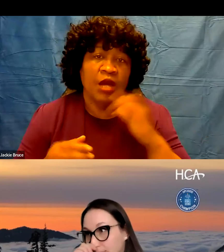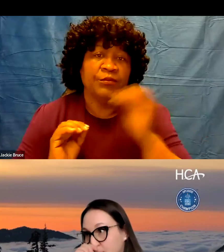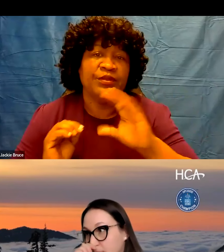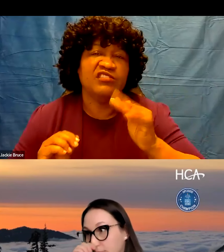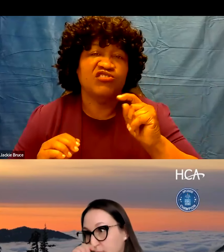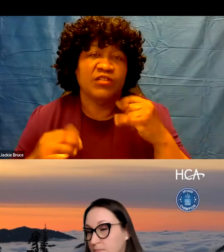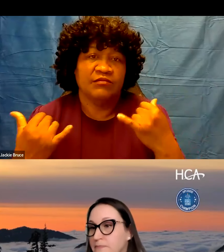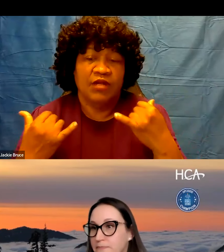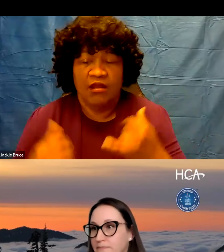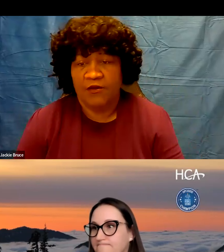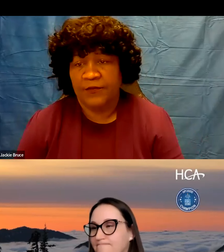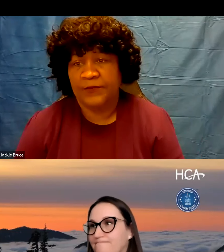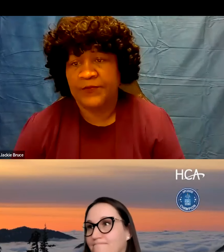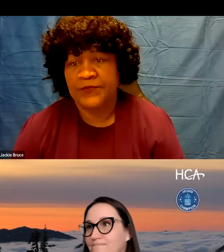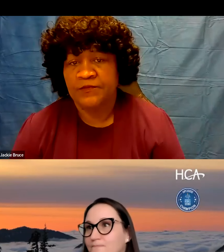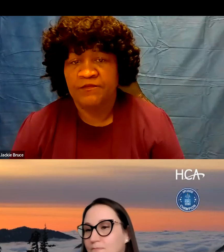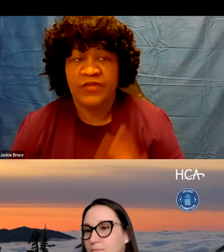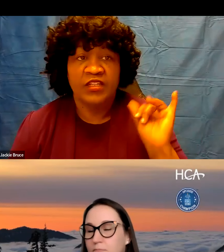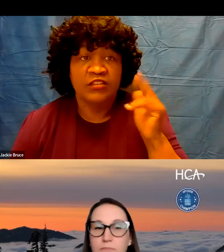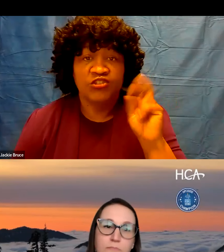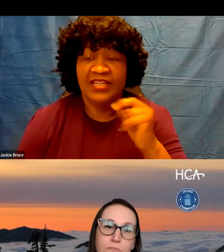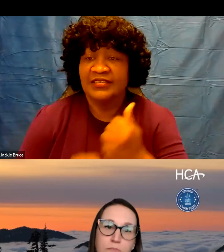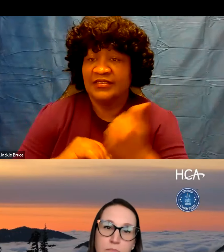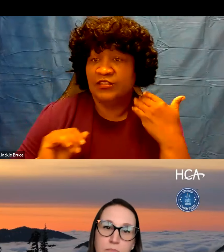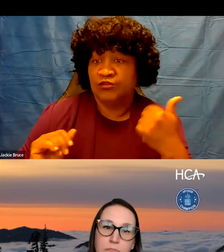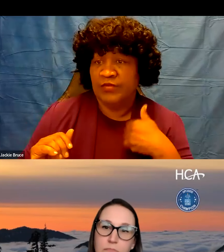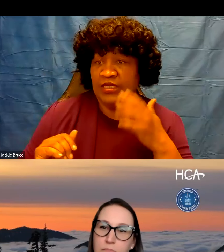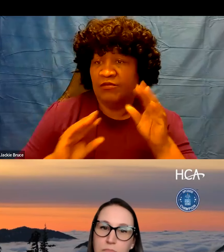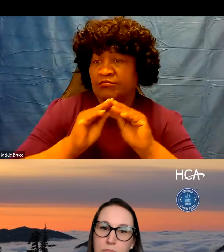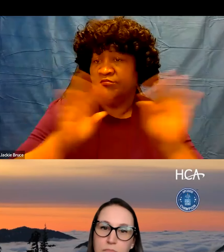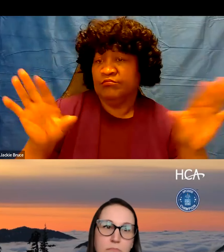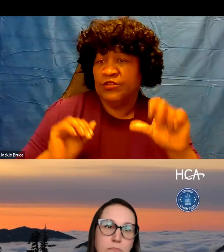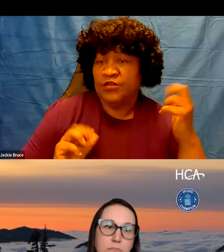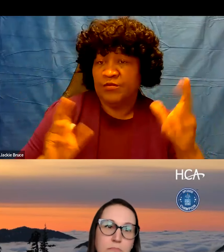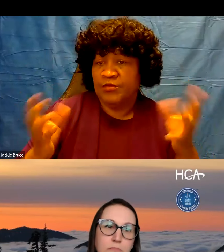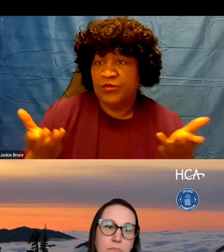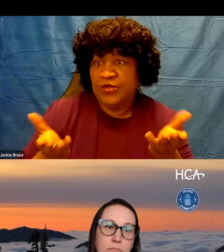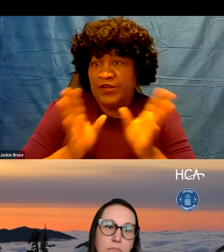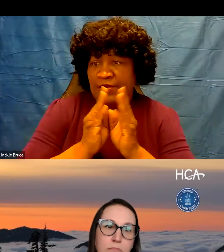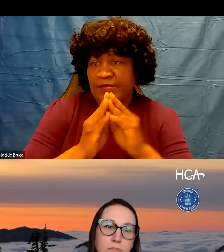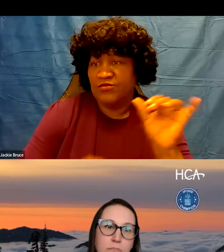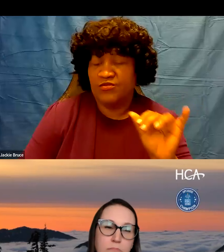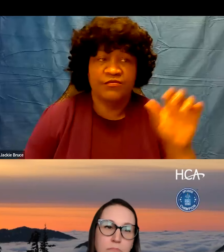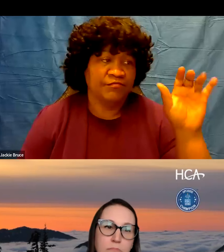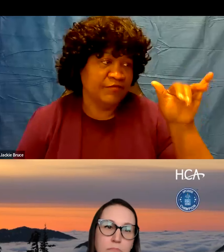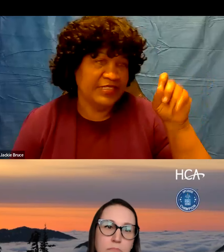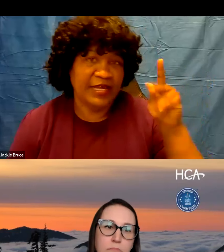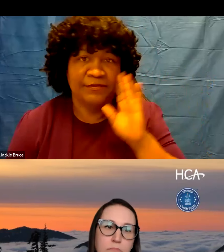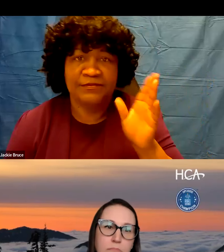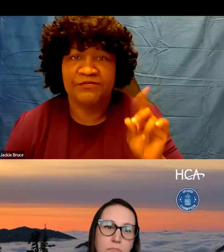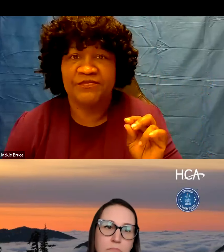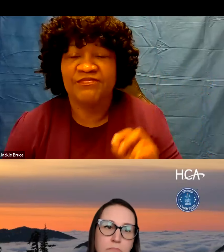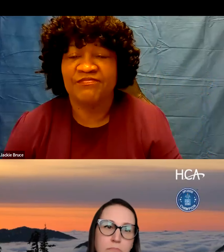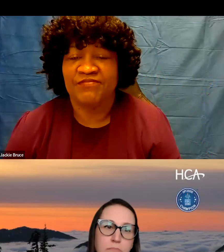now. Jane, if you send that to me, I'll make sure it gets out to everyone in the meeting. Yep. Thank